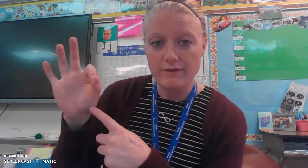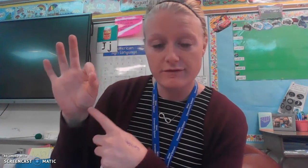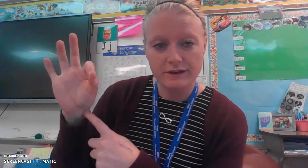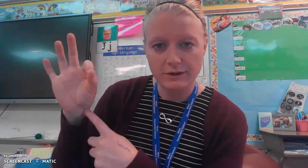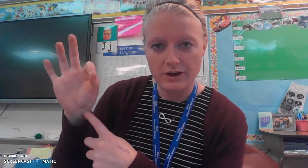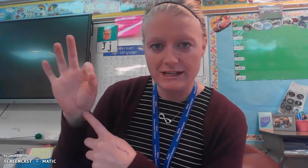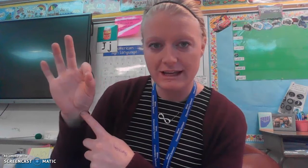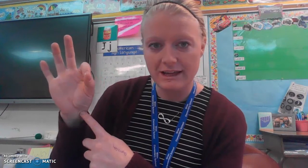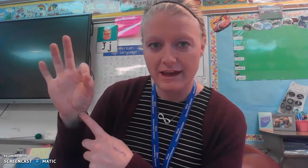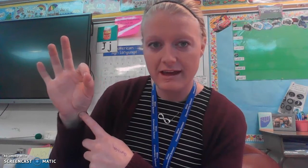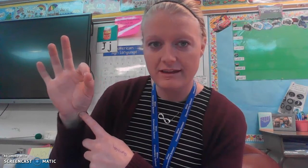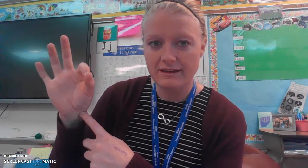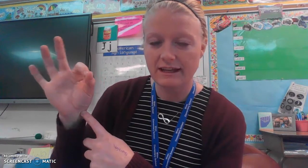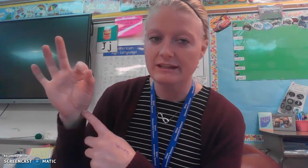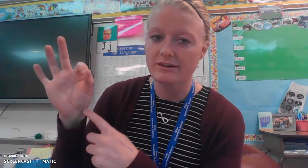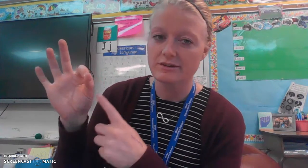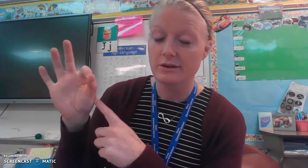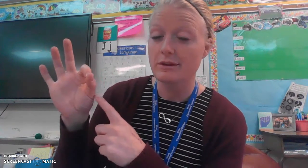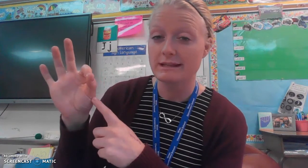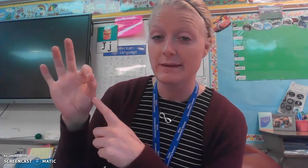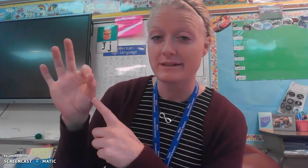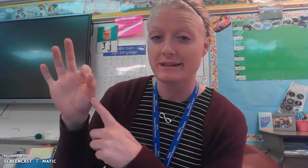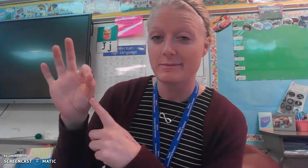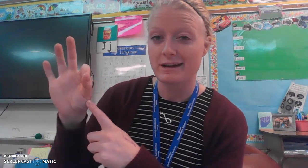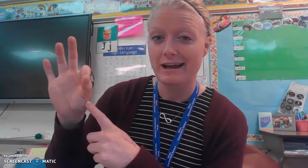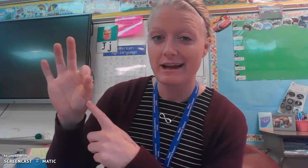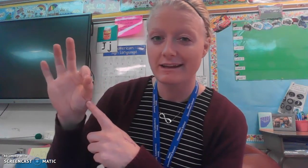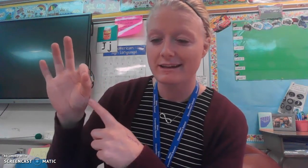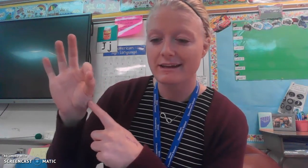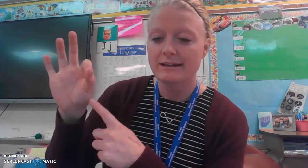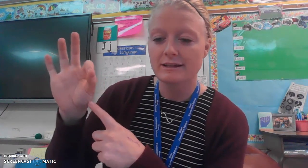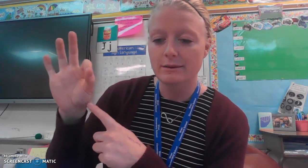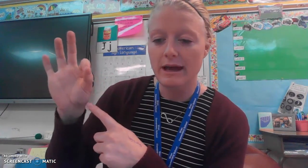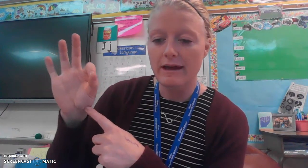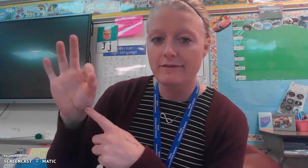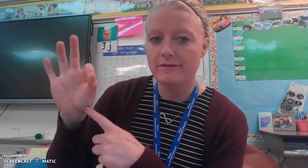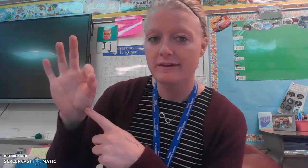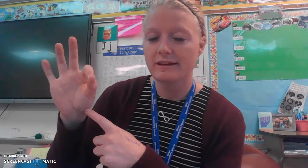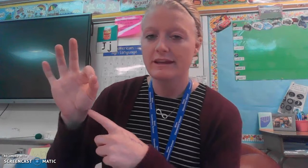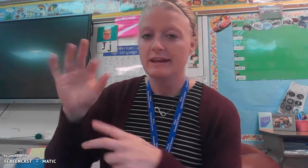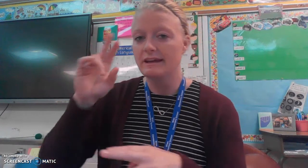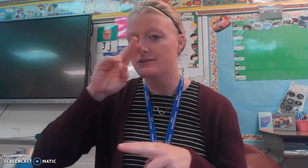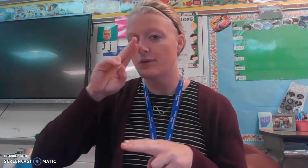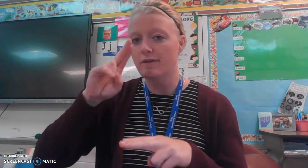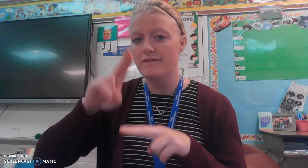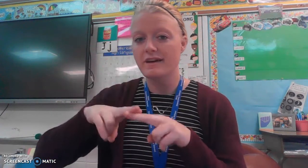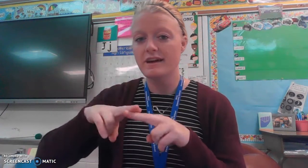F, you already saw that. It's also the same as number 9. So F is for